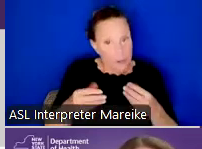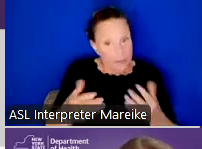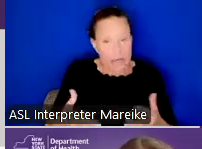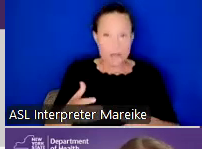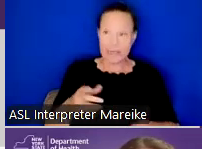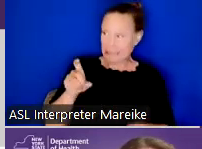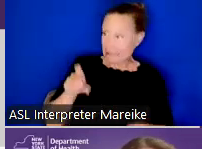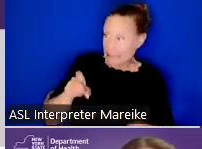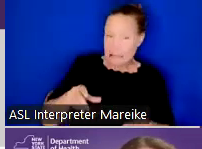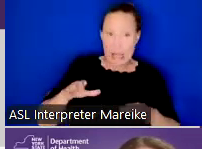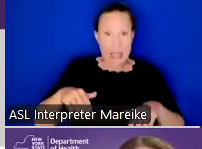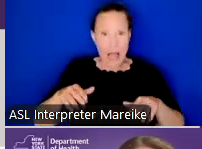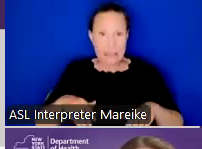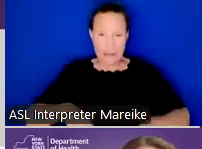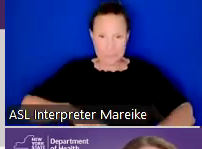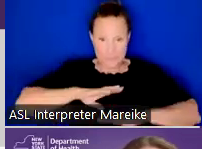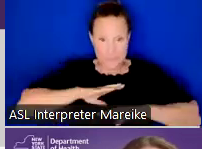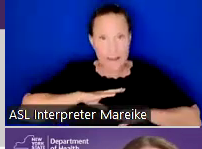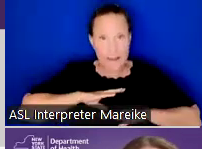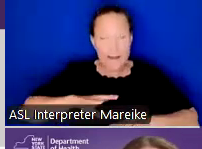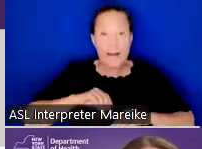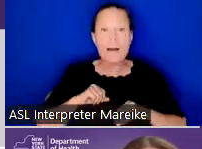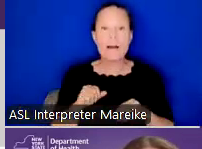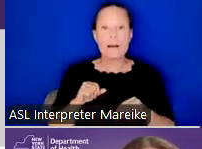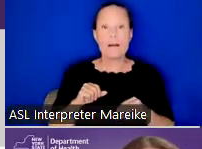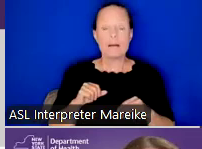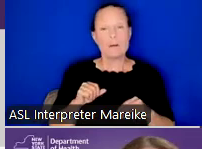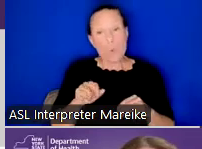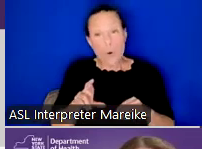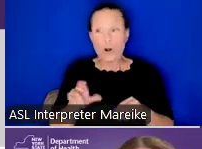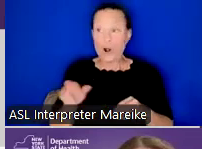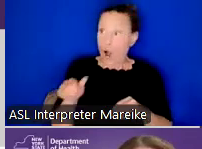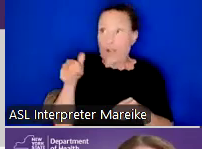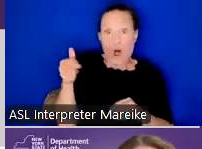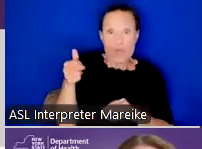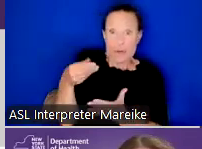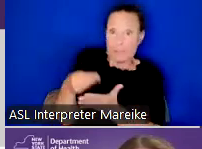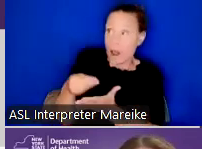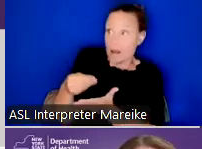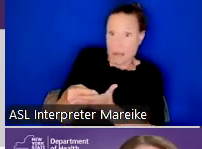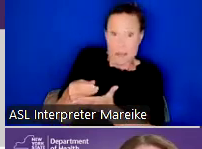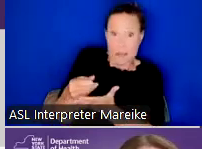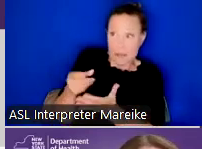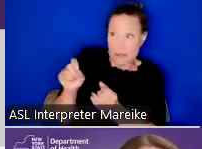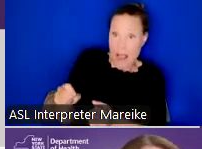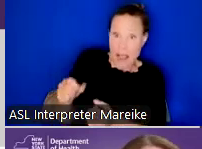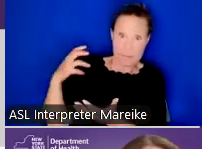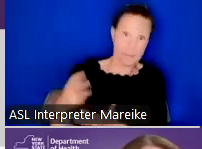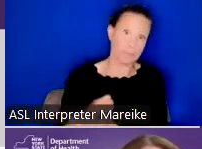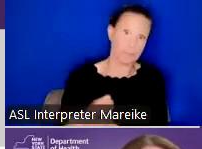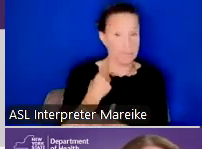of business that entities can have under their hat for